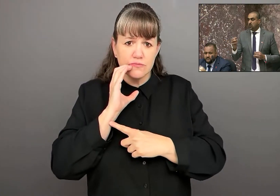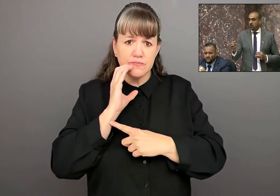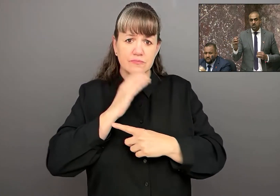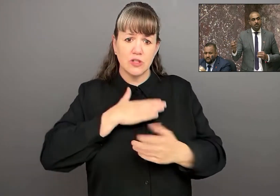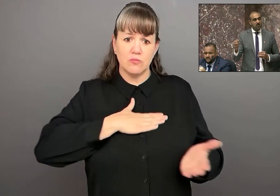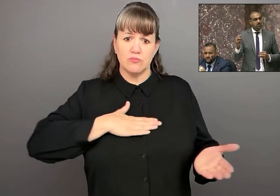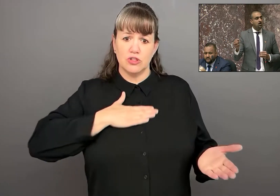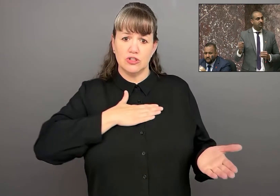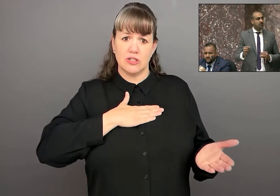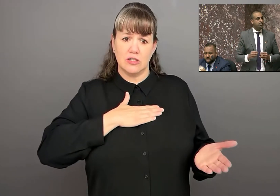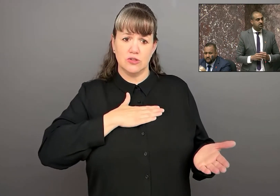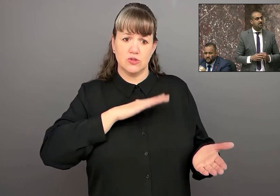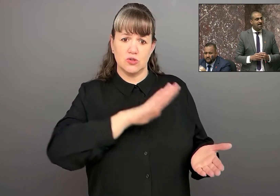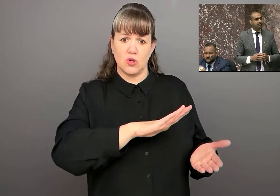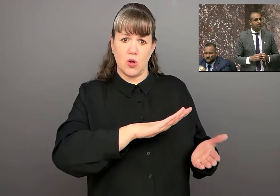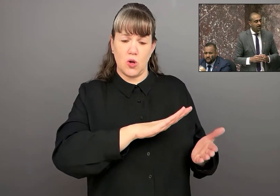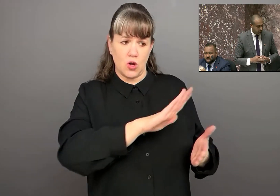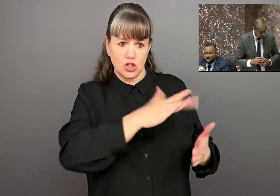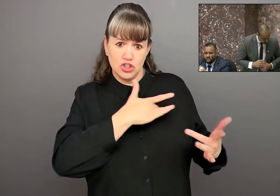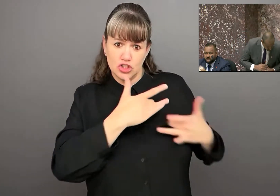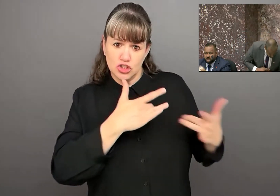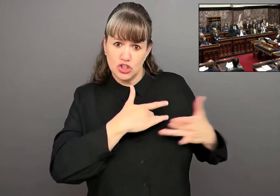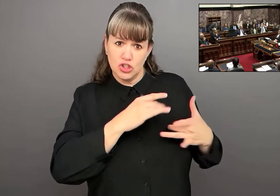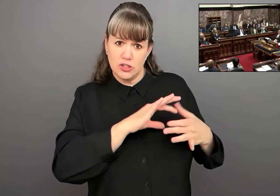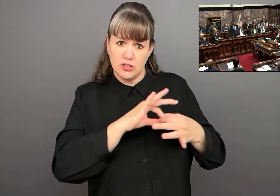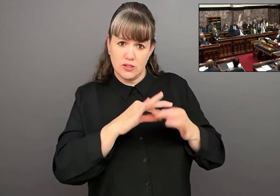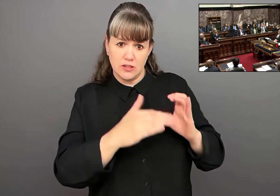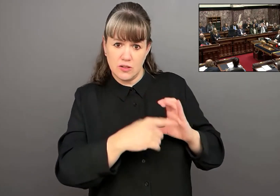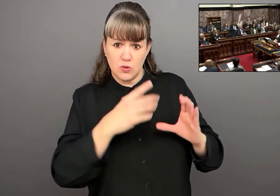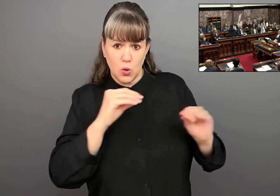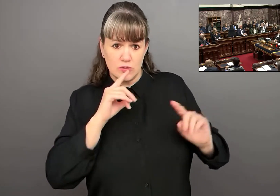we try to respond to all of our emails in a timely manner.